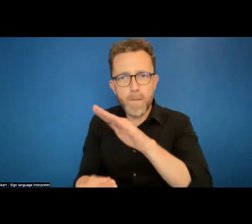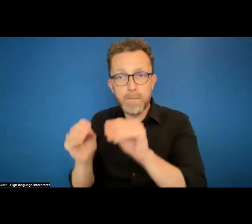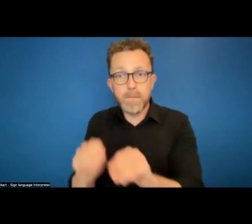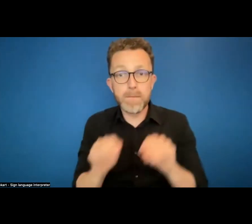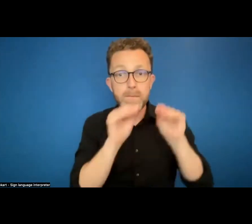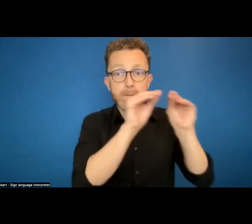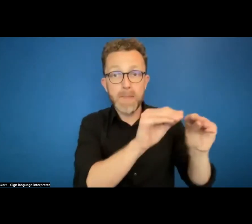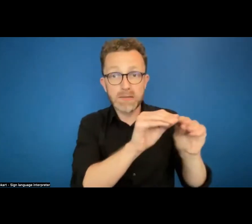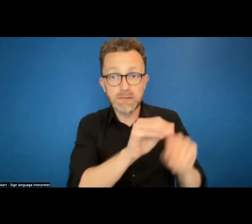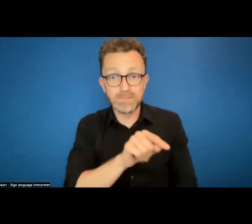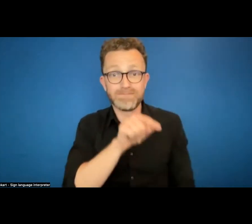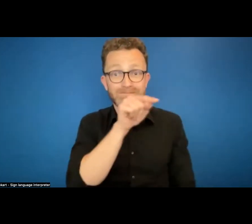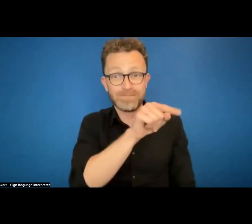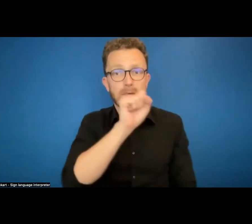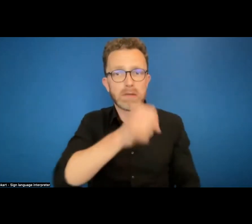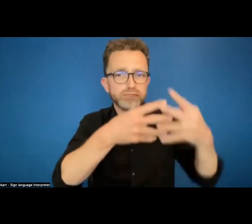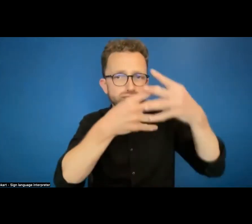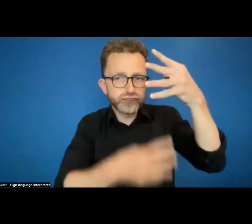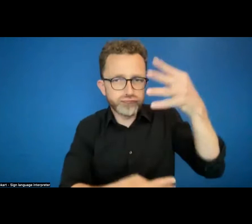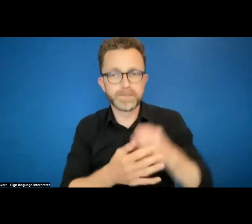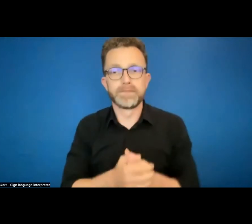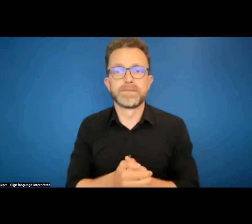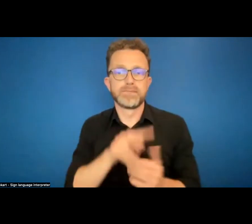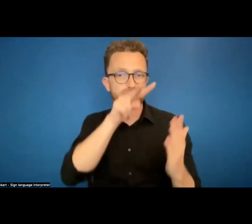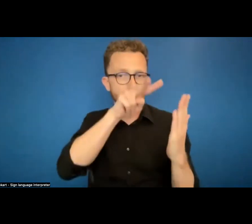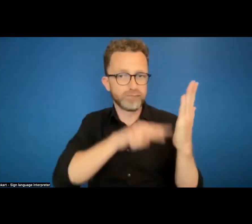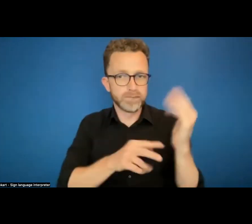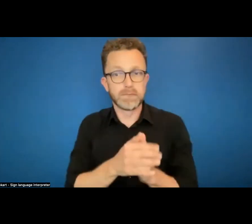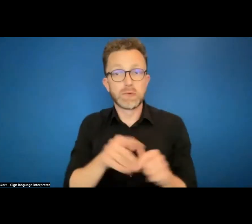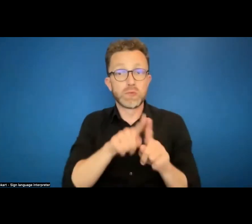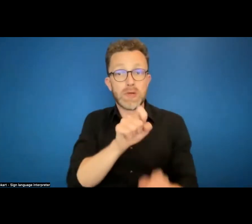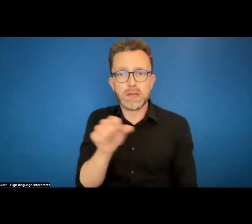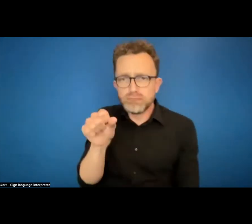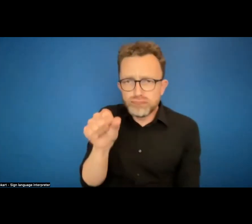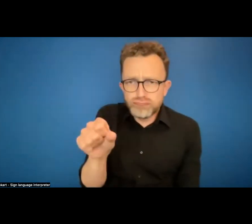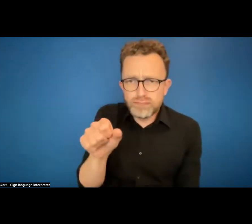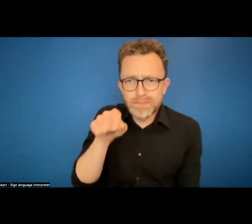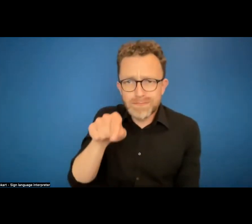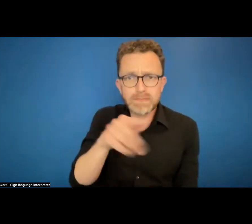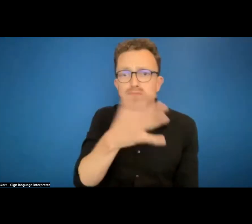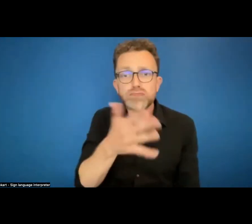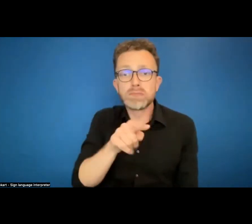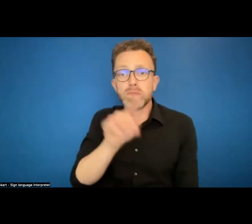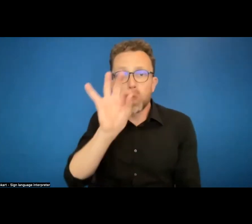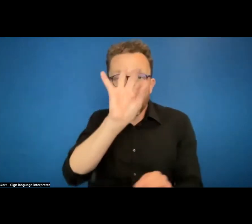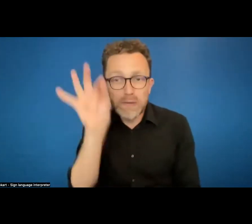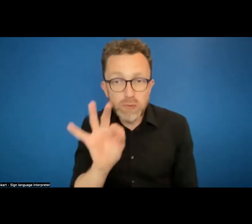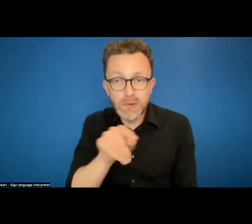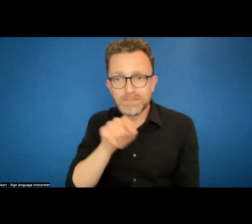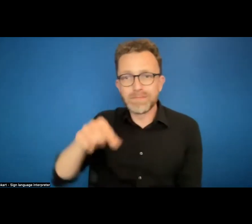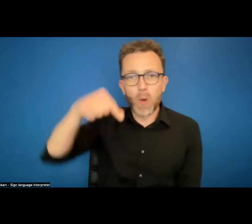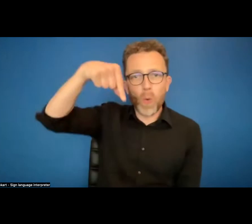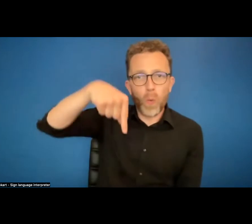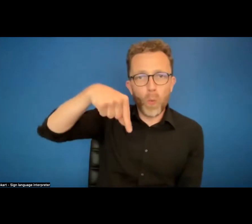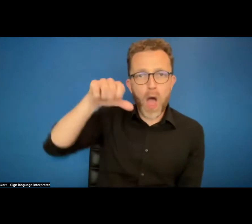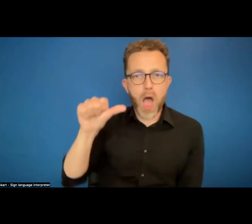speak. Let's see if I forgot anything. This is being recorded so that we can have it on the website as well,